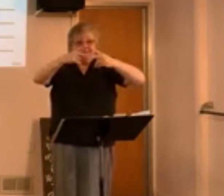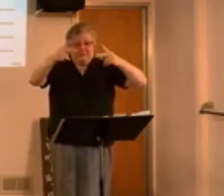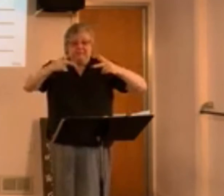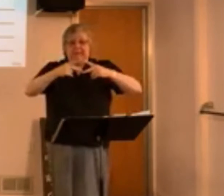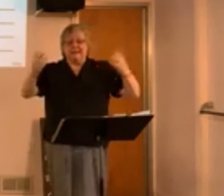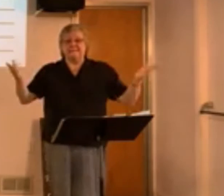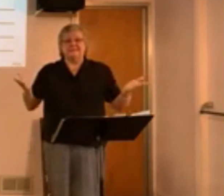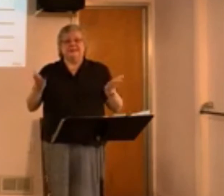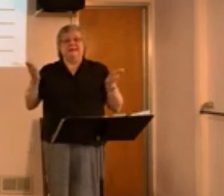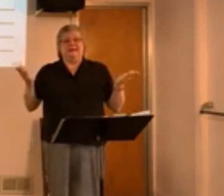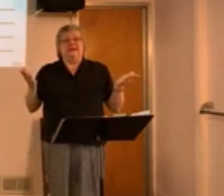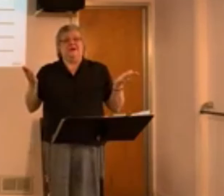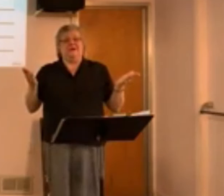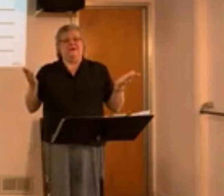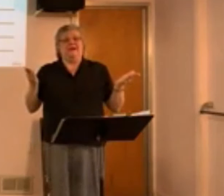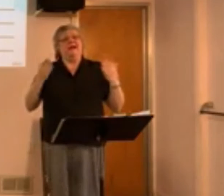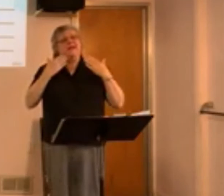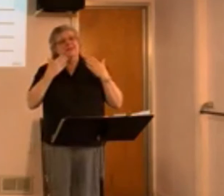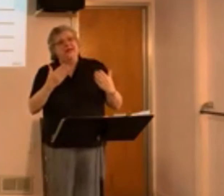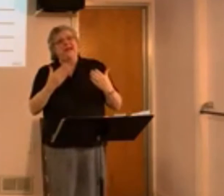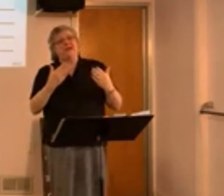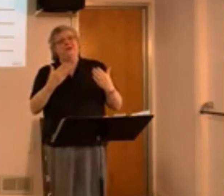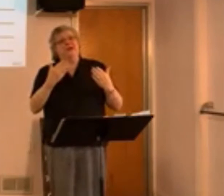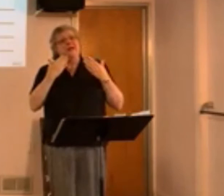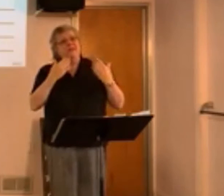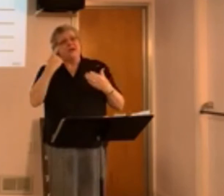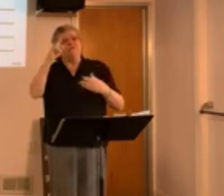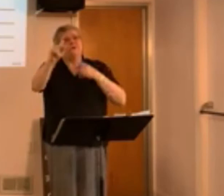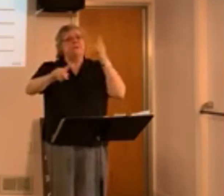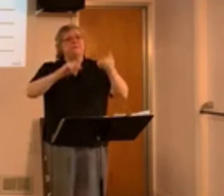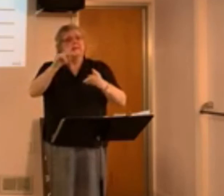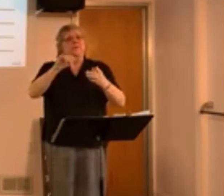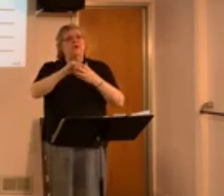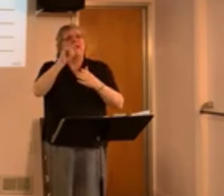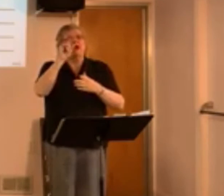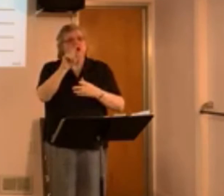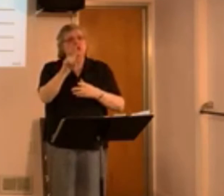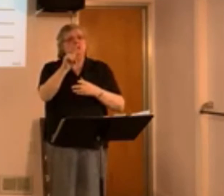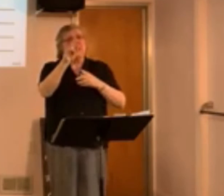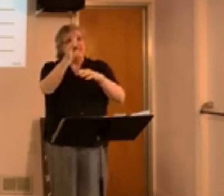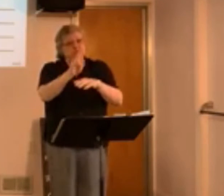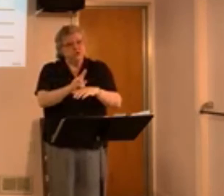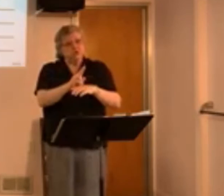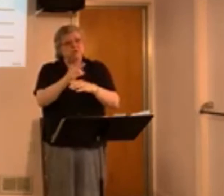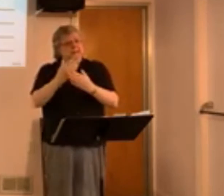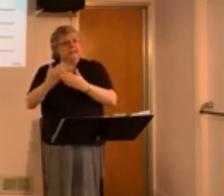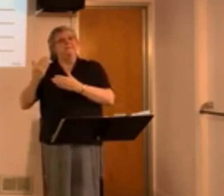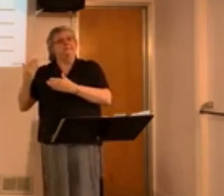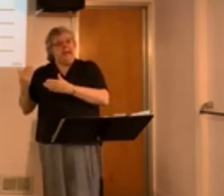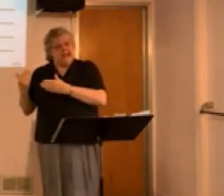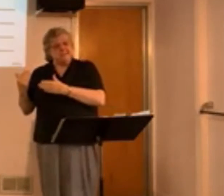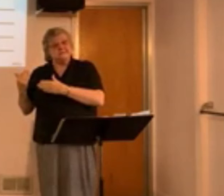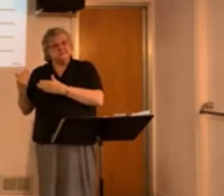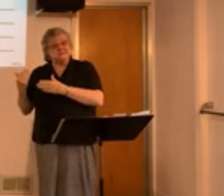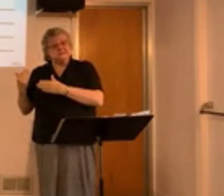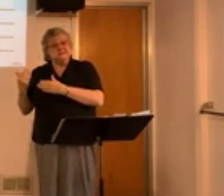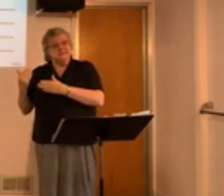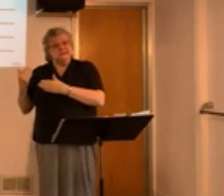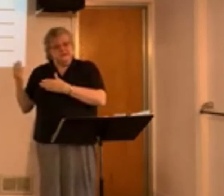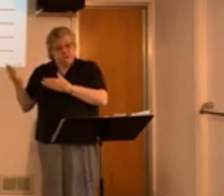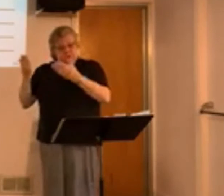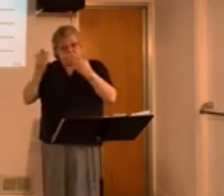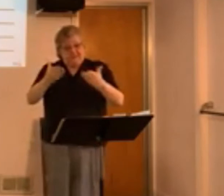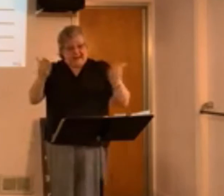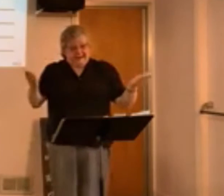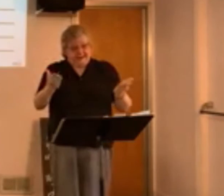building. Lord, of the people that you have used in the past to provide us